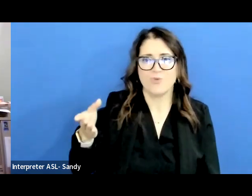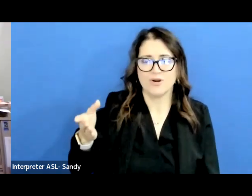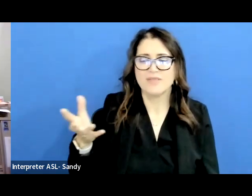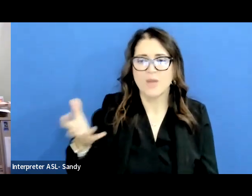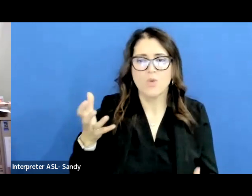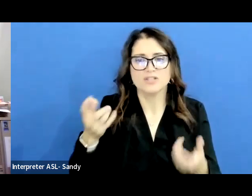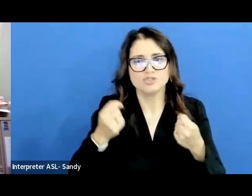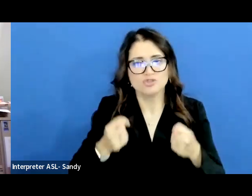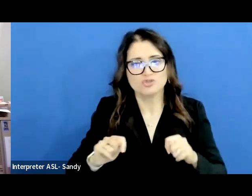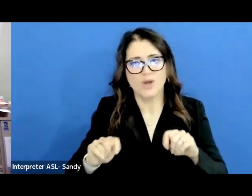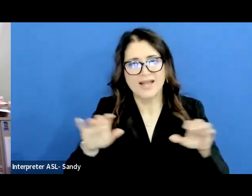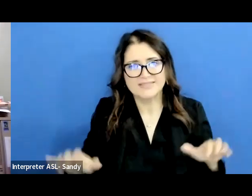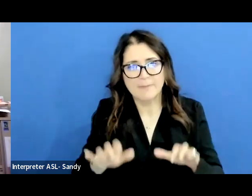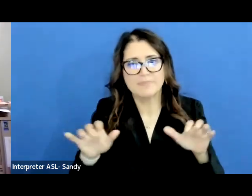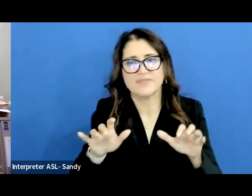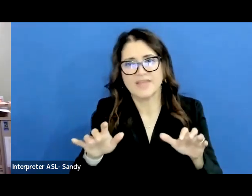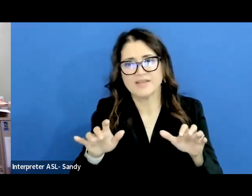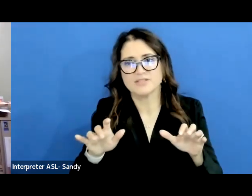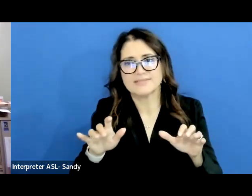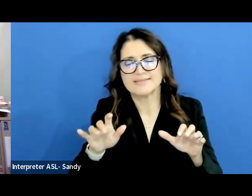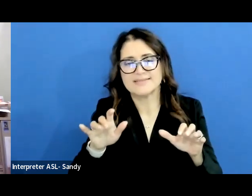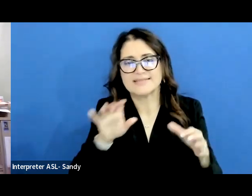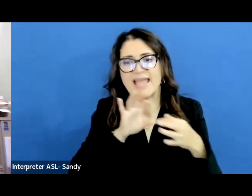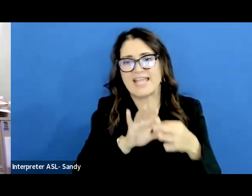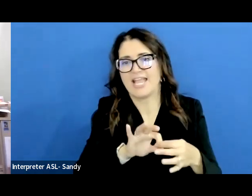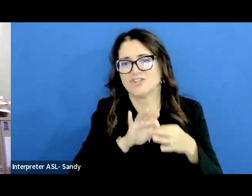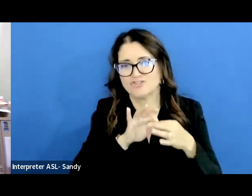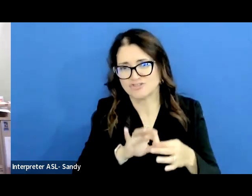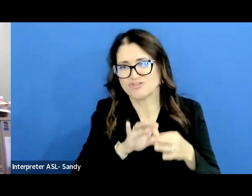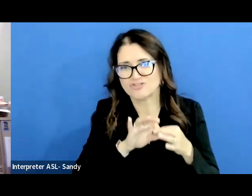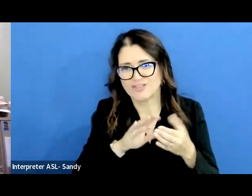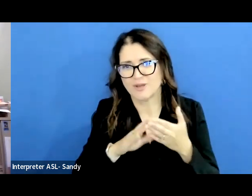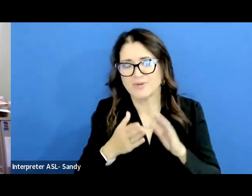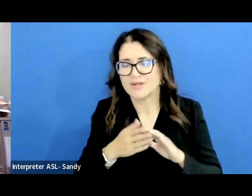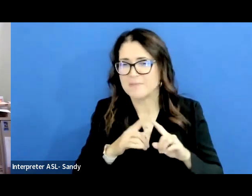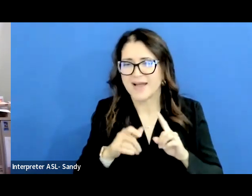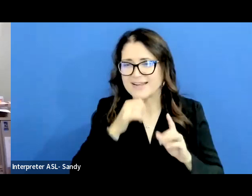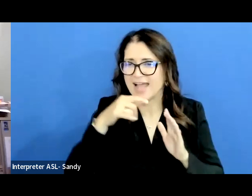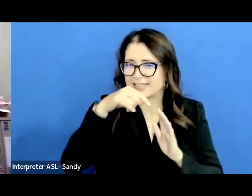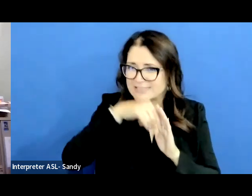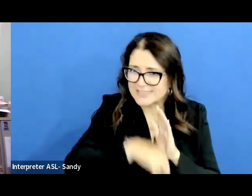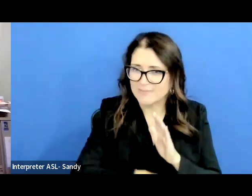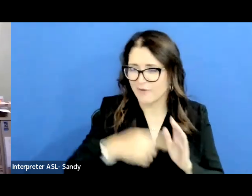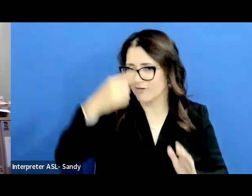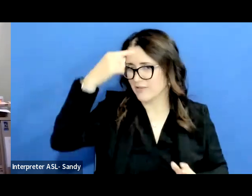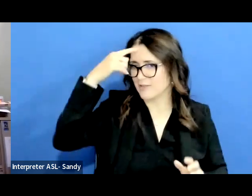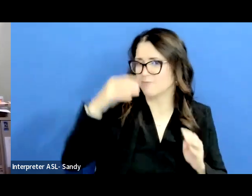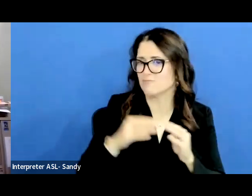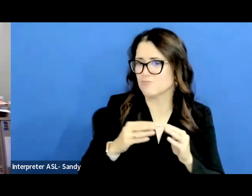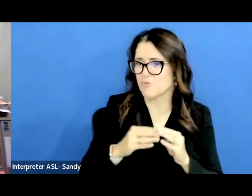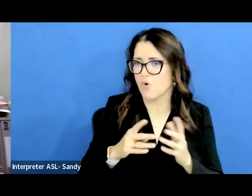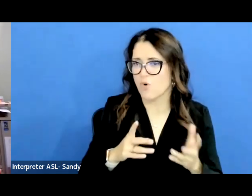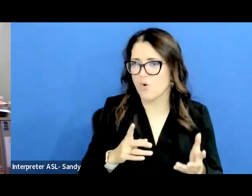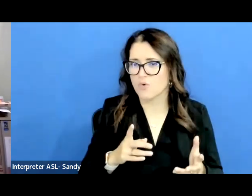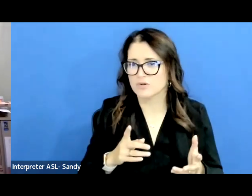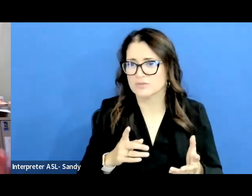try an action to engage the community. They just didn't go deeper to think about really what would